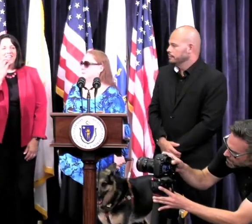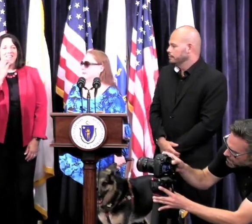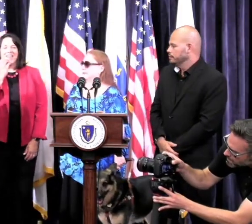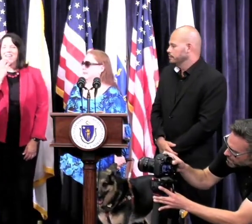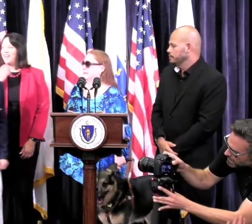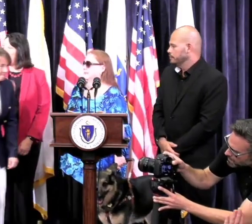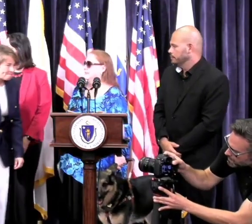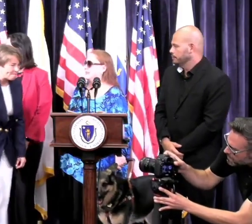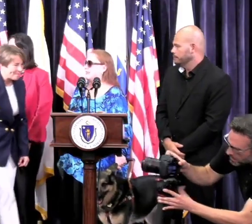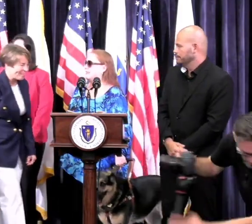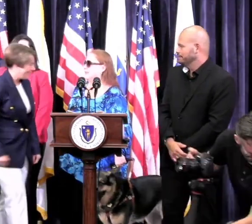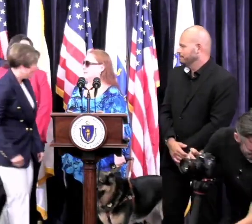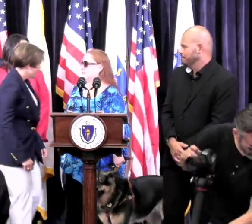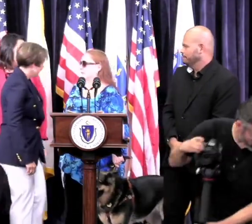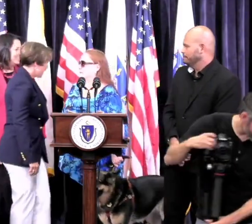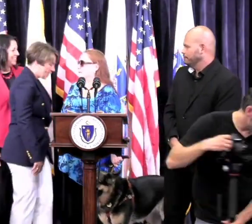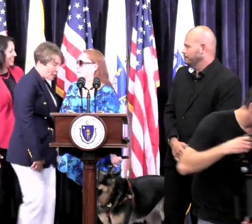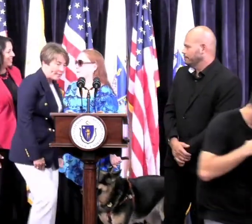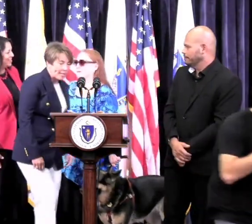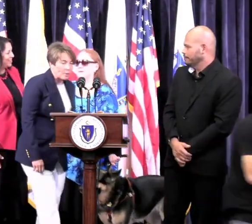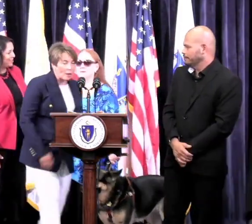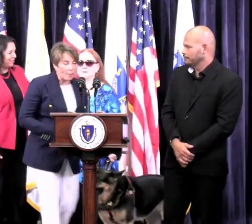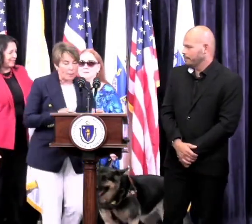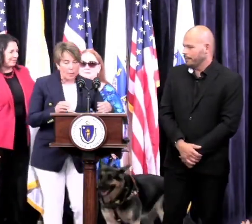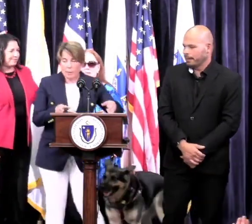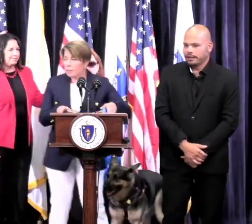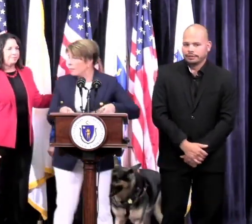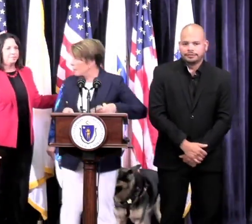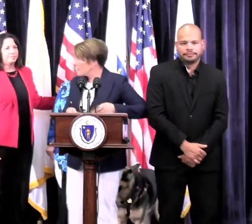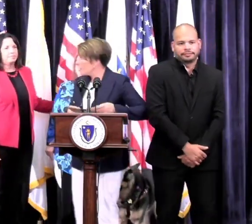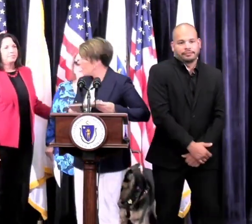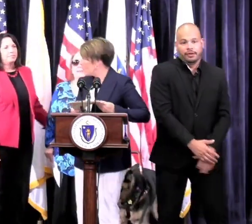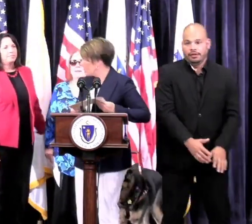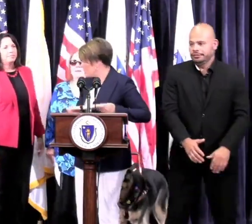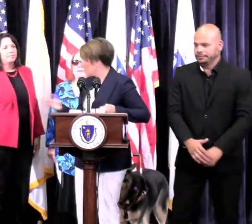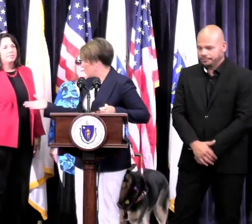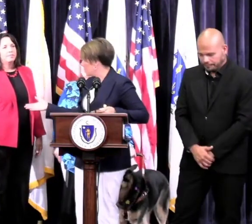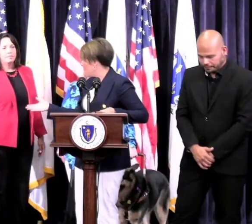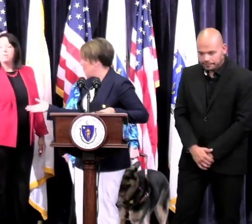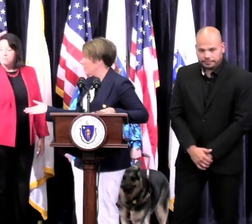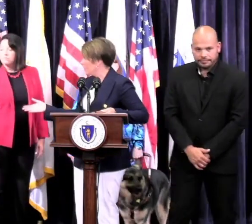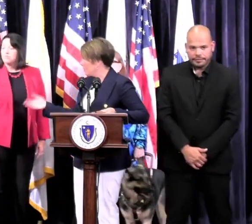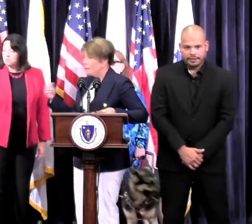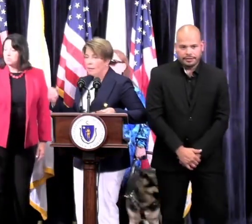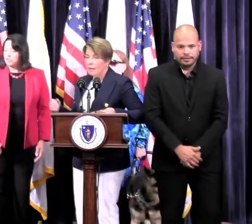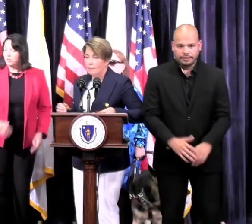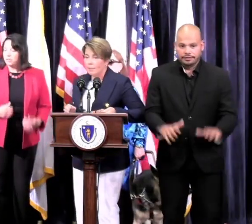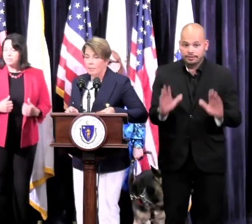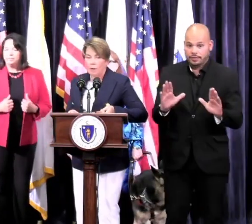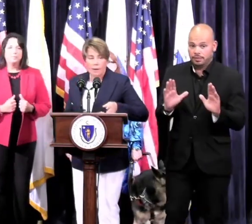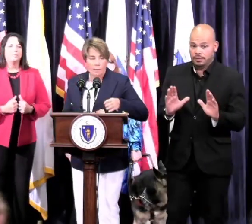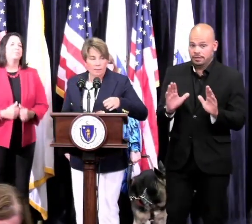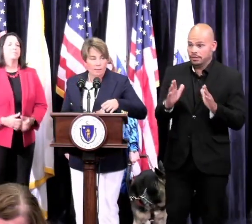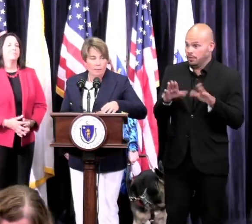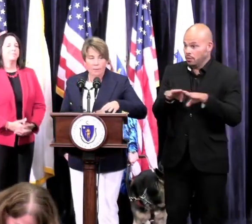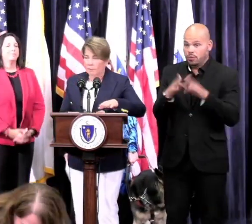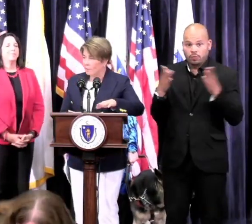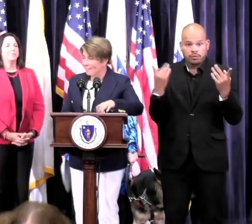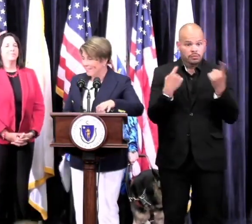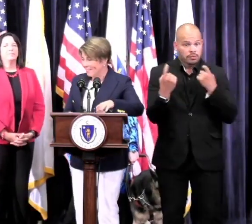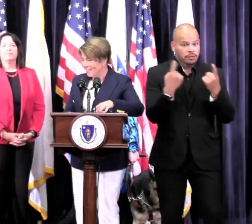great stuff um it's great thank you why don't we why don't we do this let's take questions on topic to